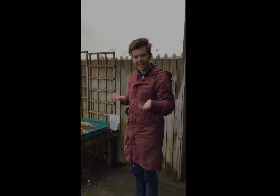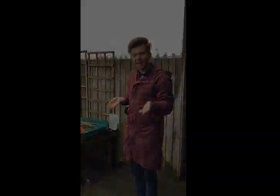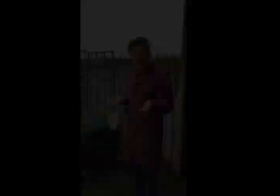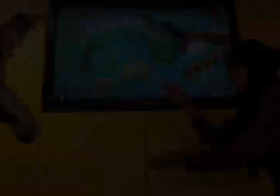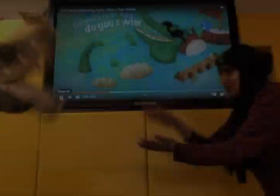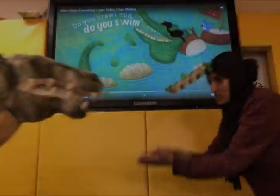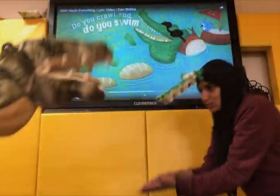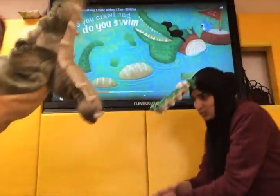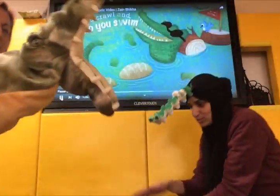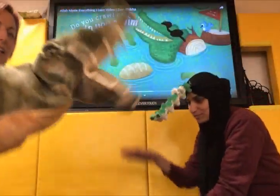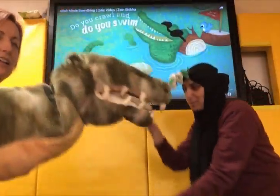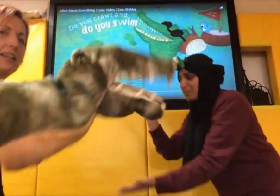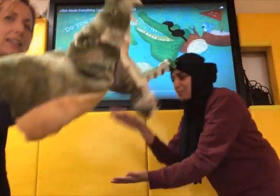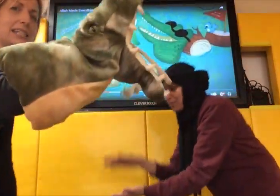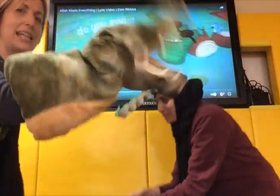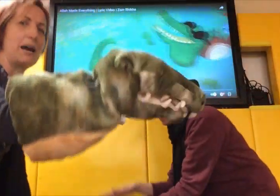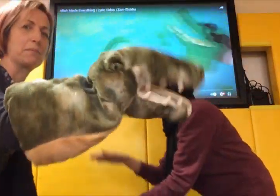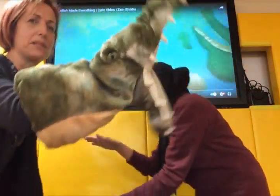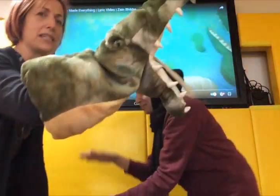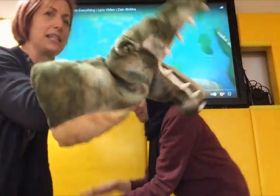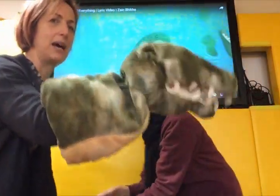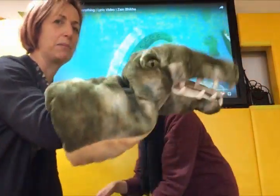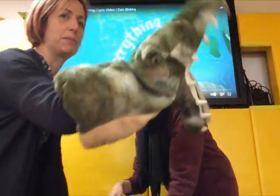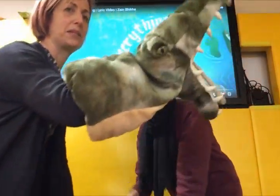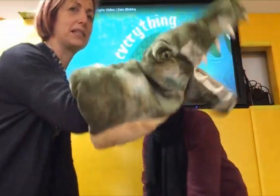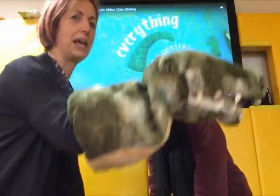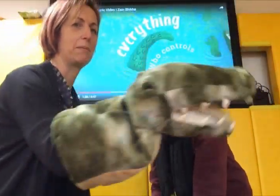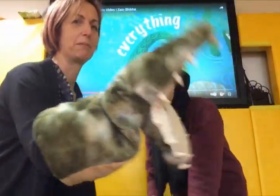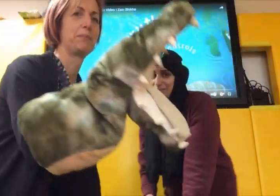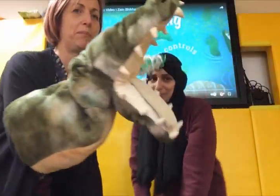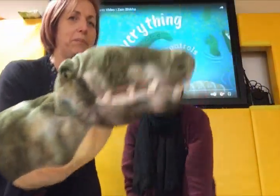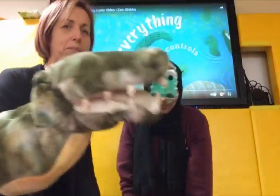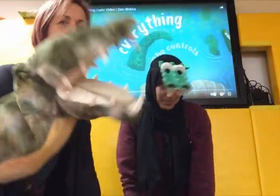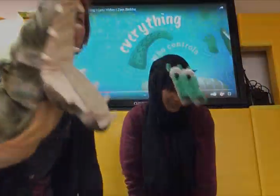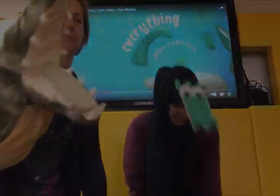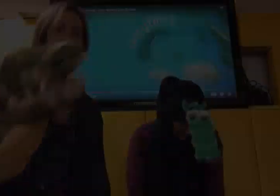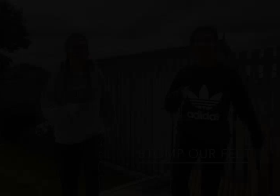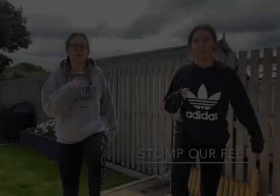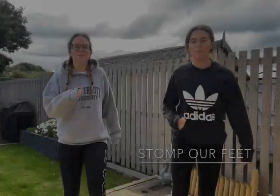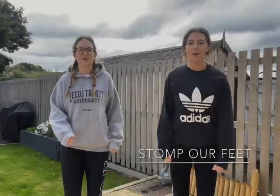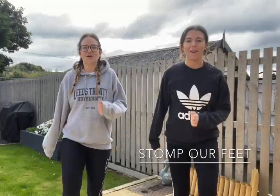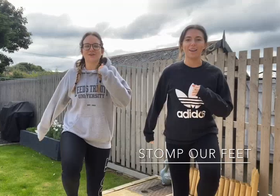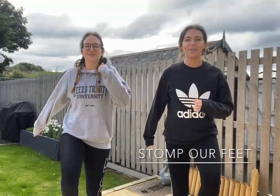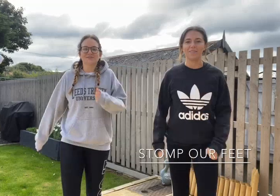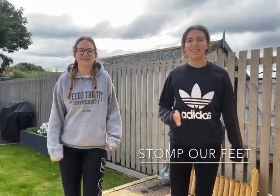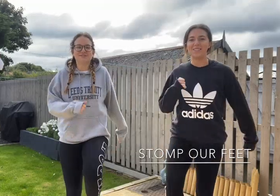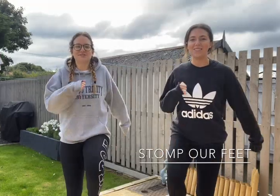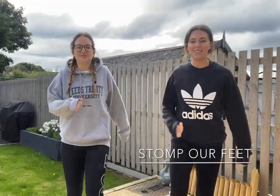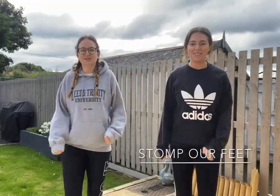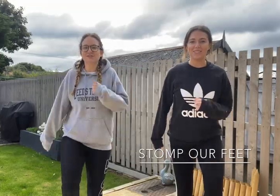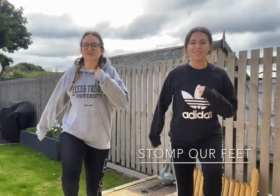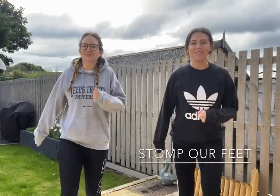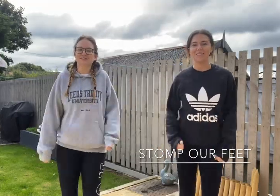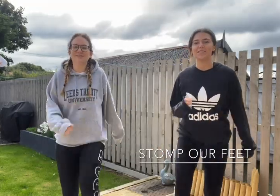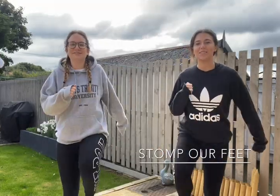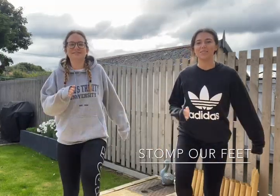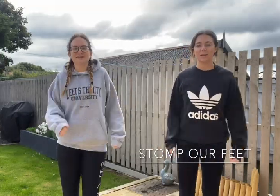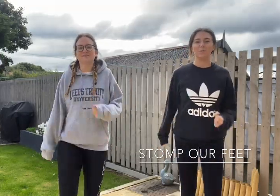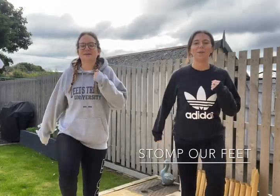on, let's have some fun Together We're there for each other Every time Together Together Together